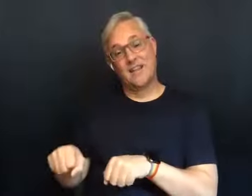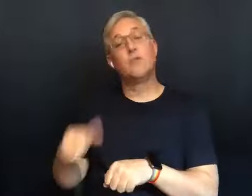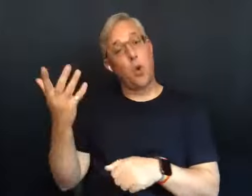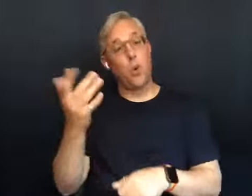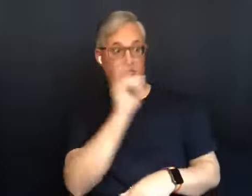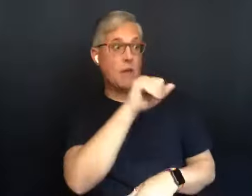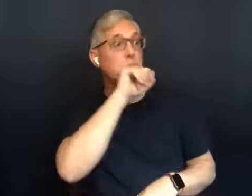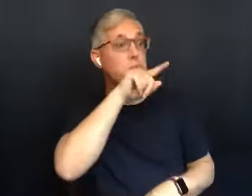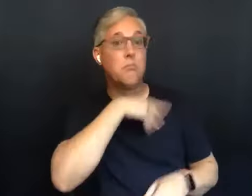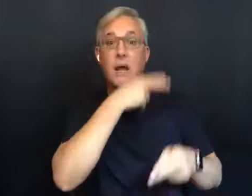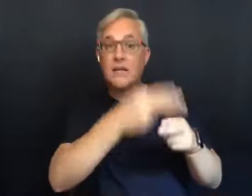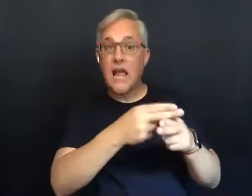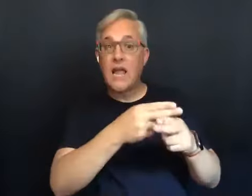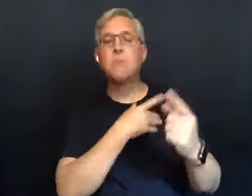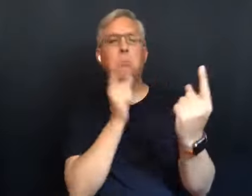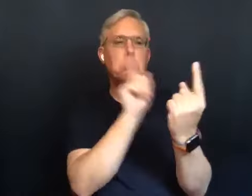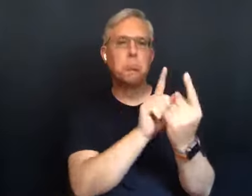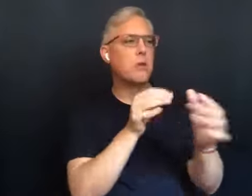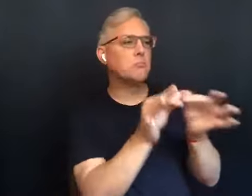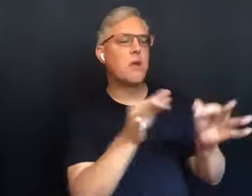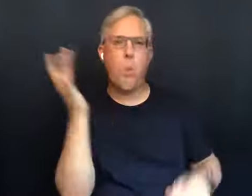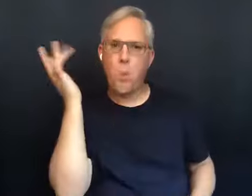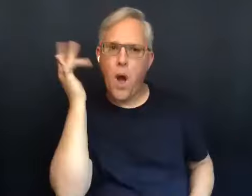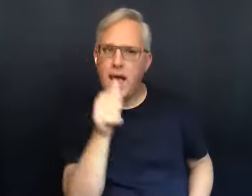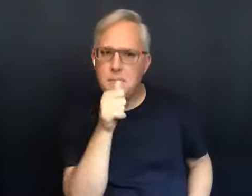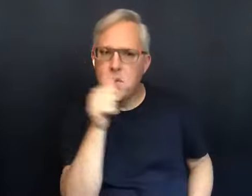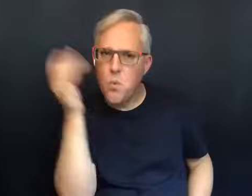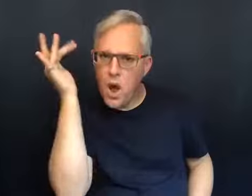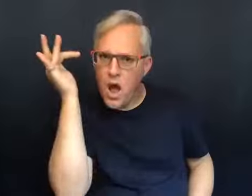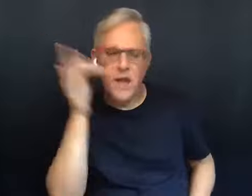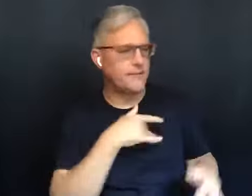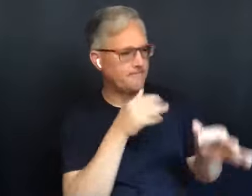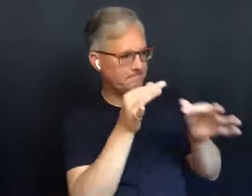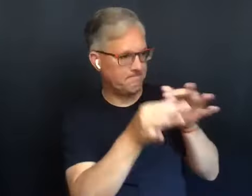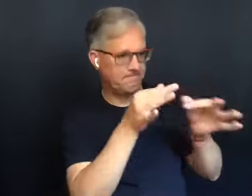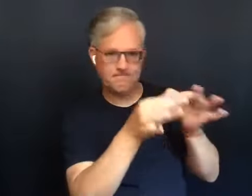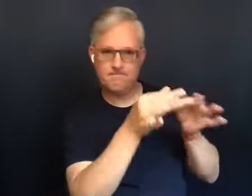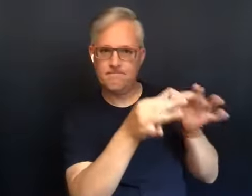is to explain the why of anonymity. Any chance that I get to explain,